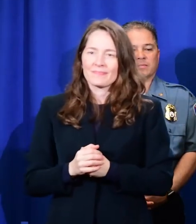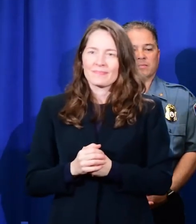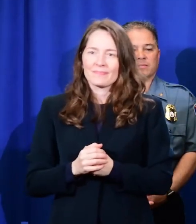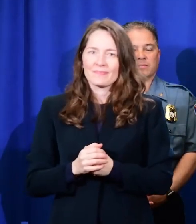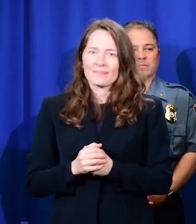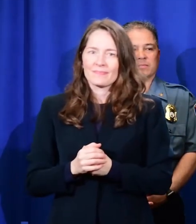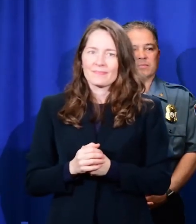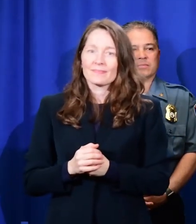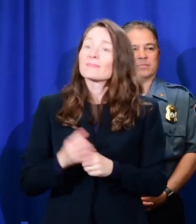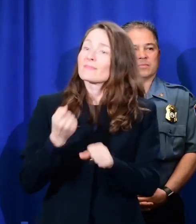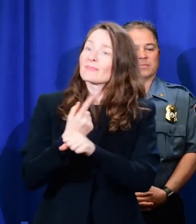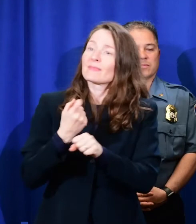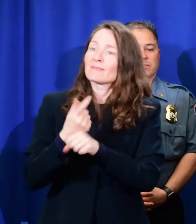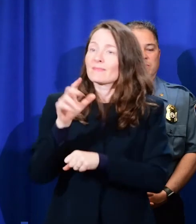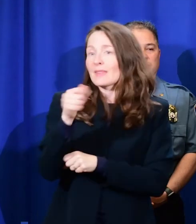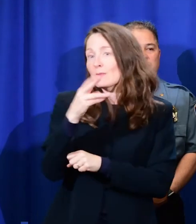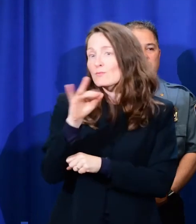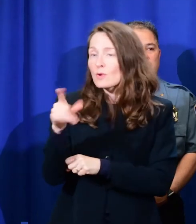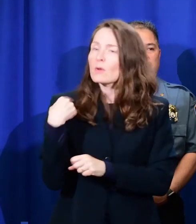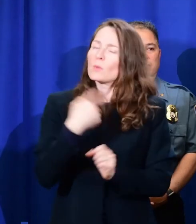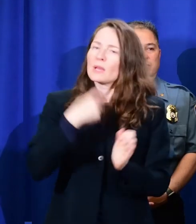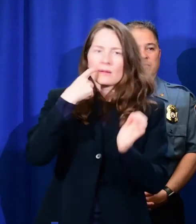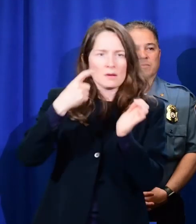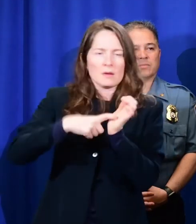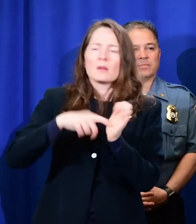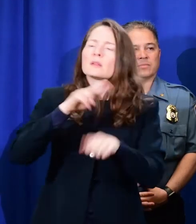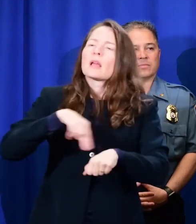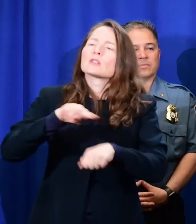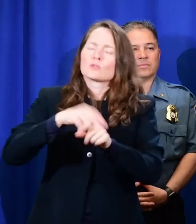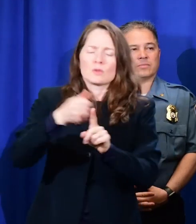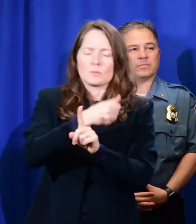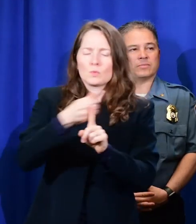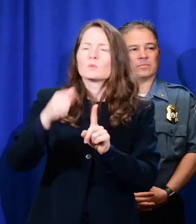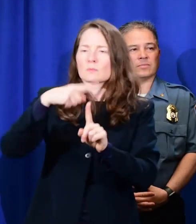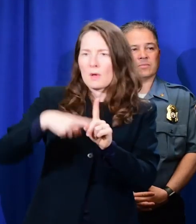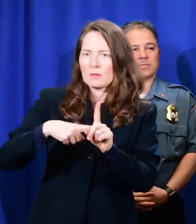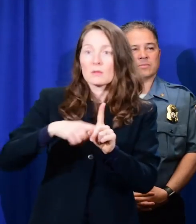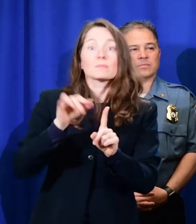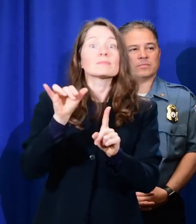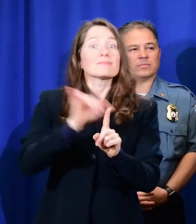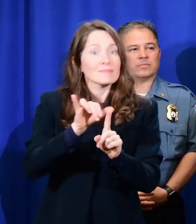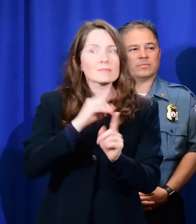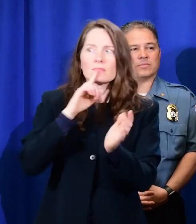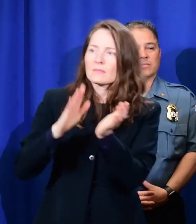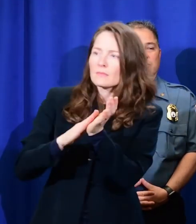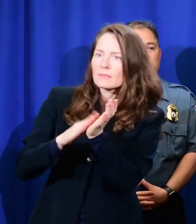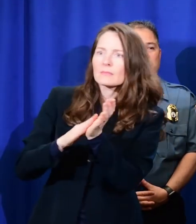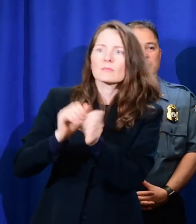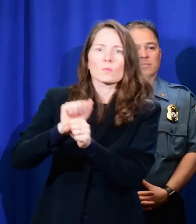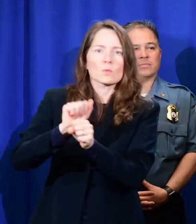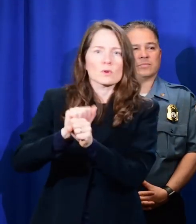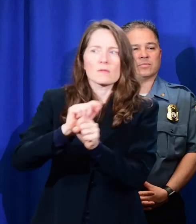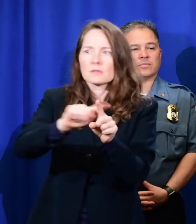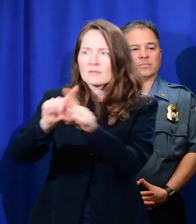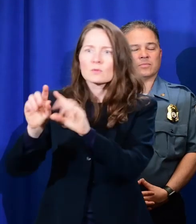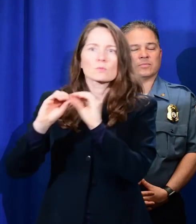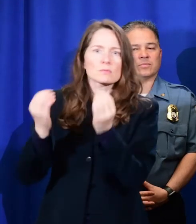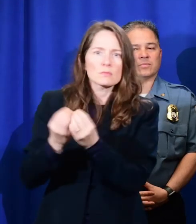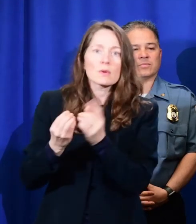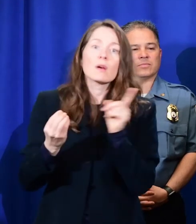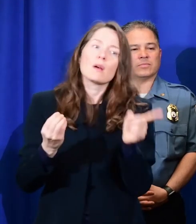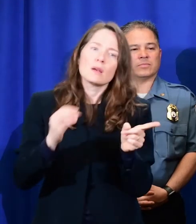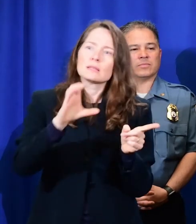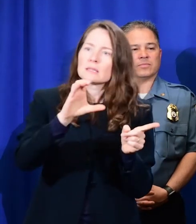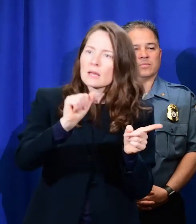Every April, we recognize National Abuse Month and recognize the important work of organizations that presented before me, the Child Advocacy